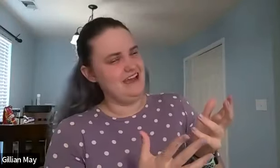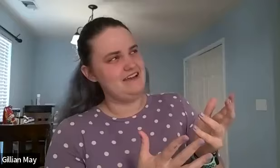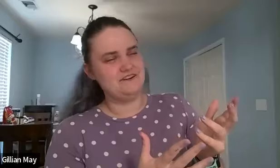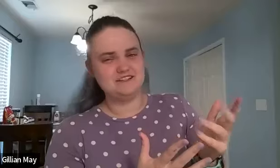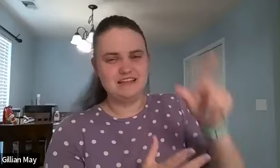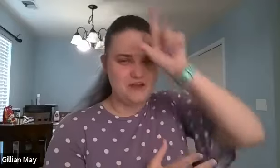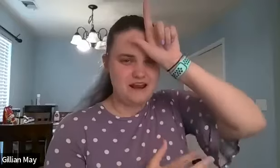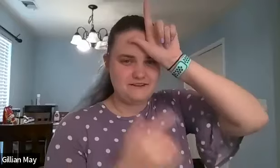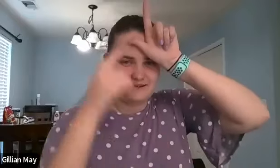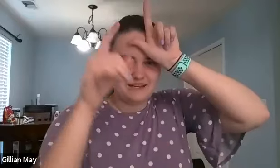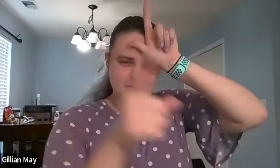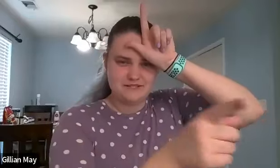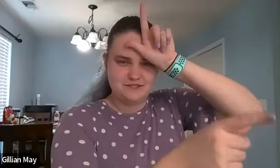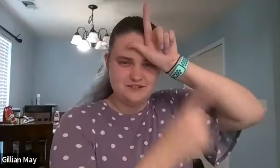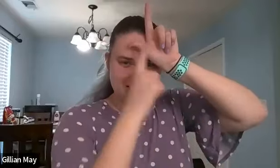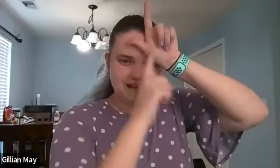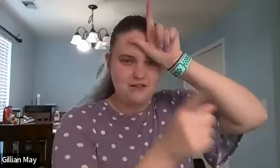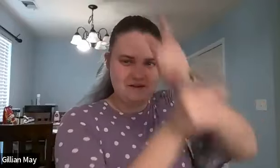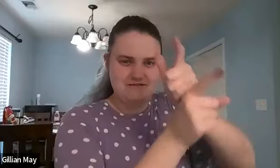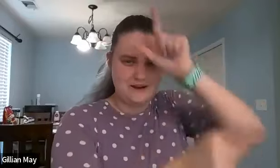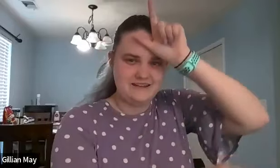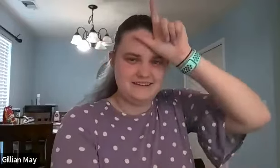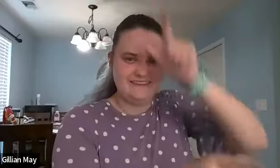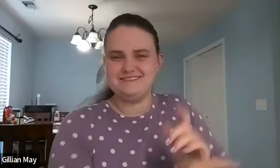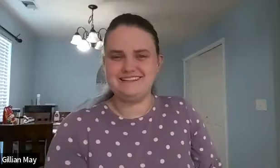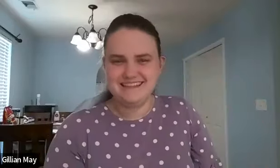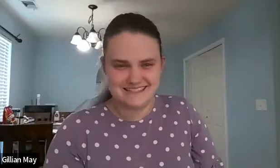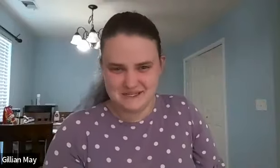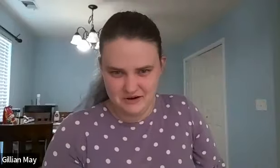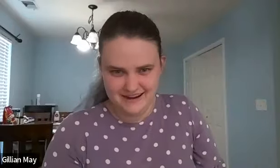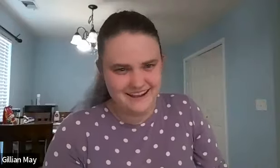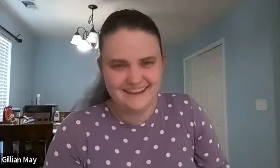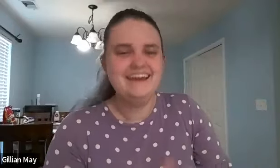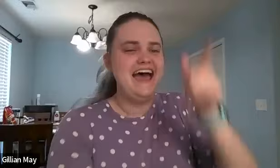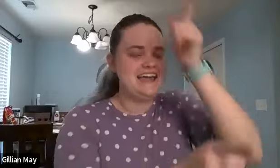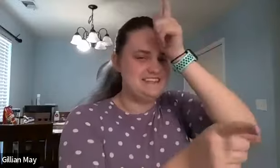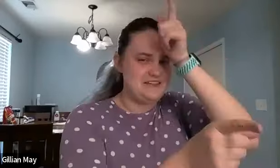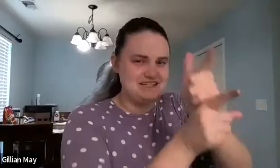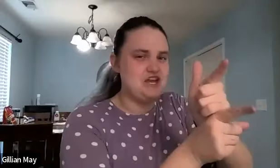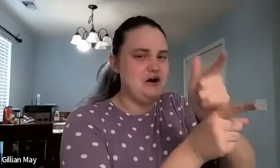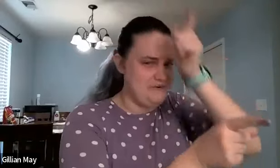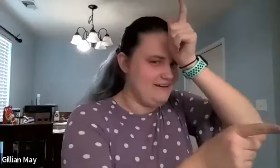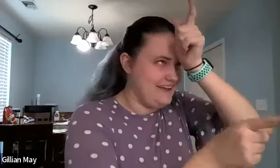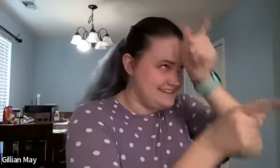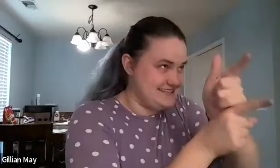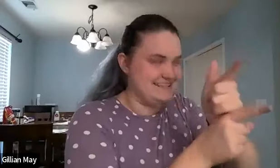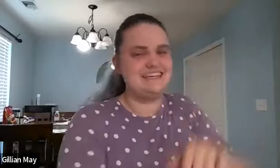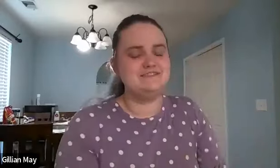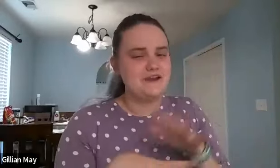at first, because I thought at first I was like, am I supposed to do like an L on my forehead? And like, I was like, that doesn't seem right. And so then I was like, no, okay, it's this. It's